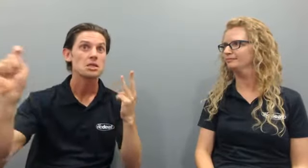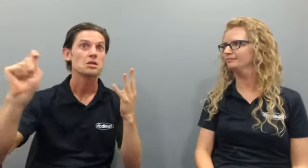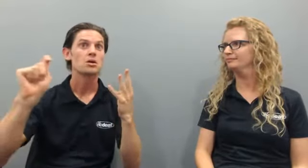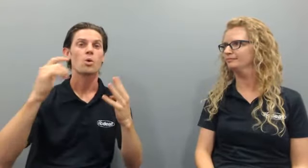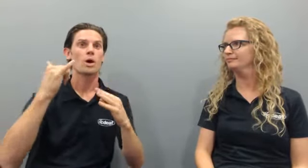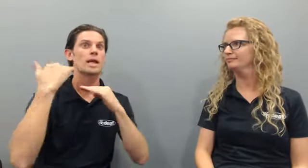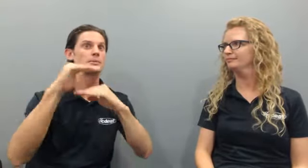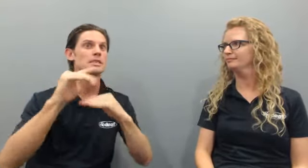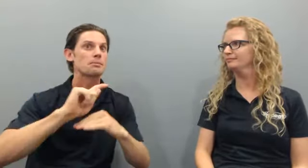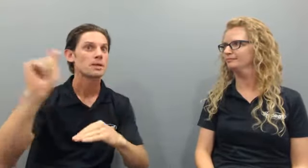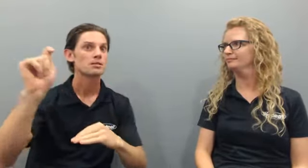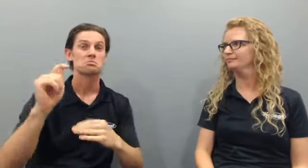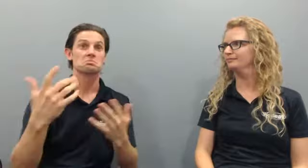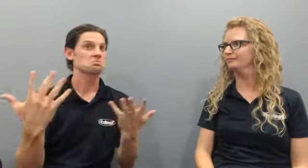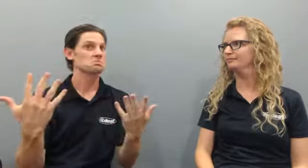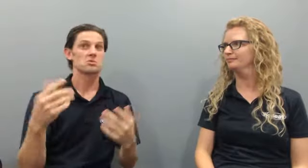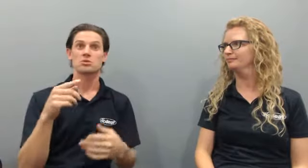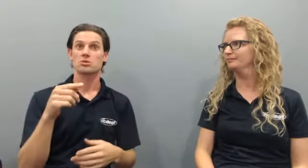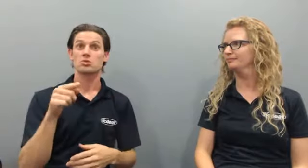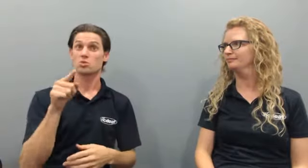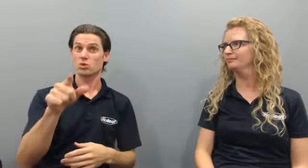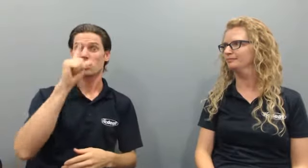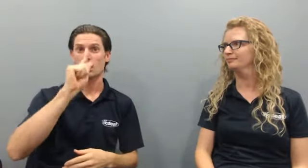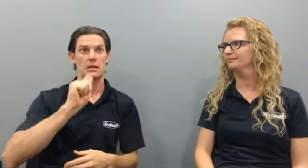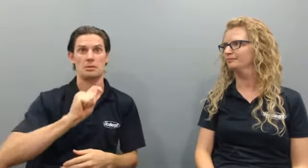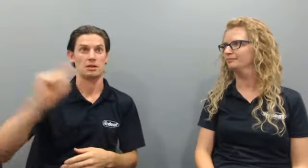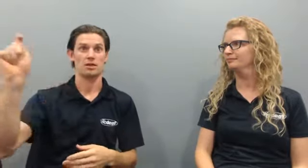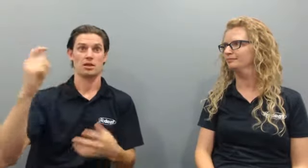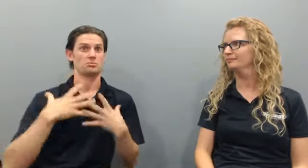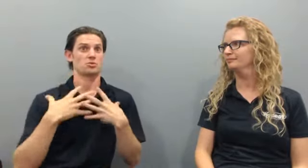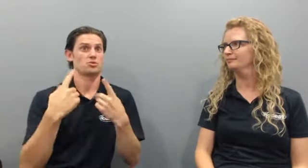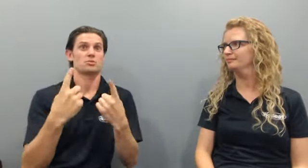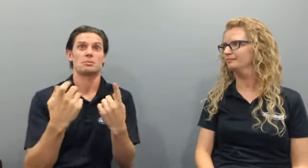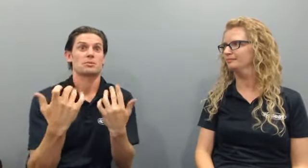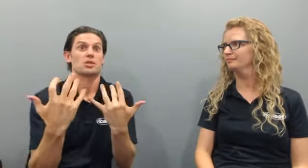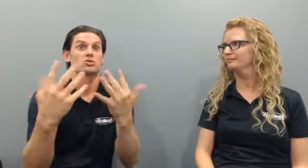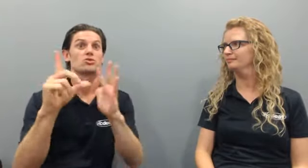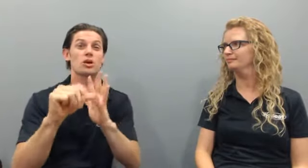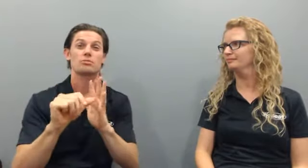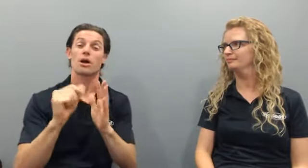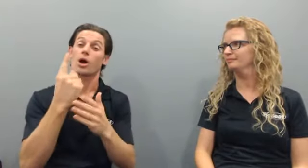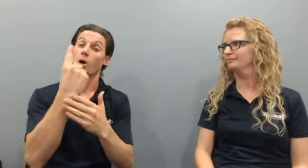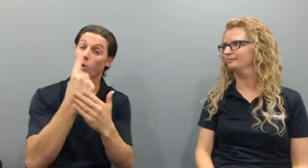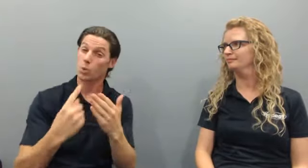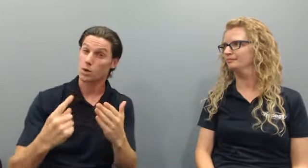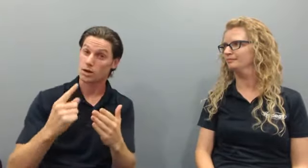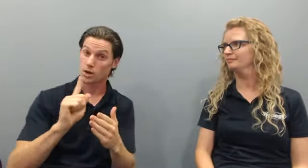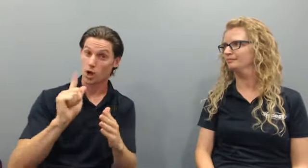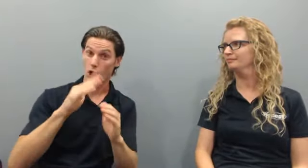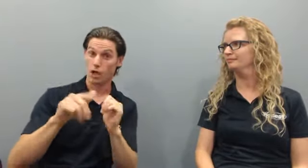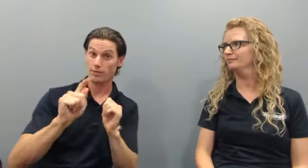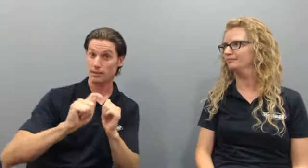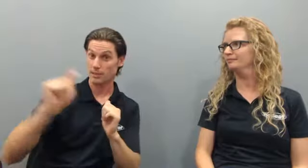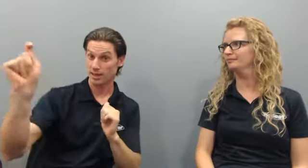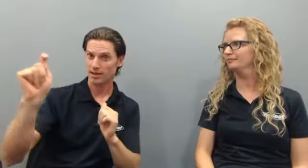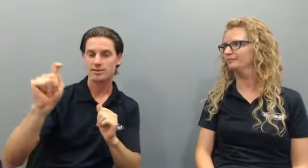I appeal that decision, or is there a limited number of times I can appeal? You can appeal as many times that you want.